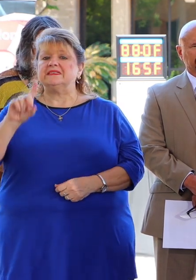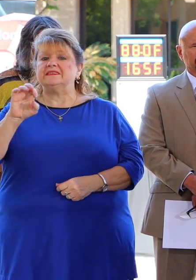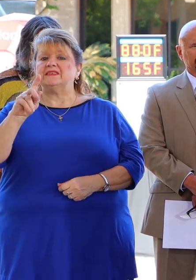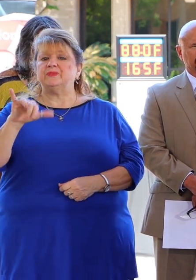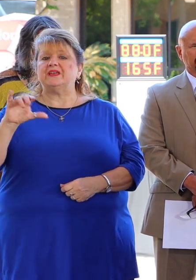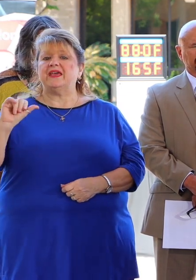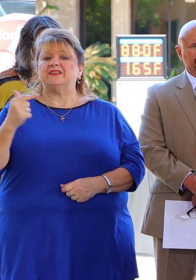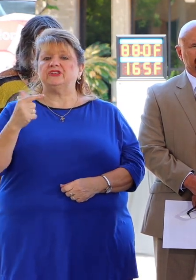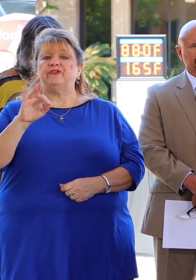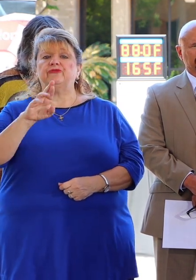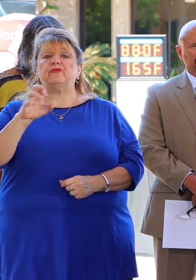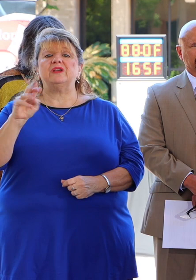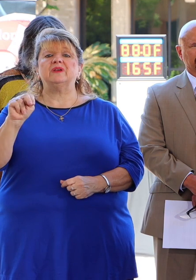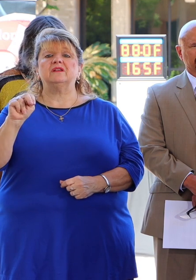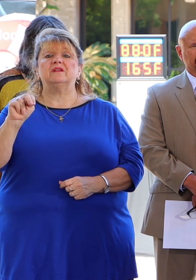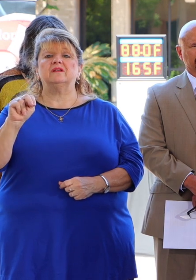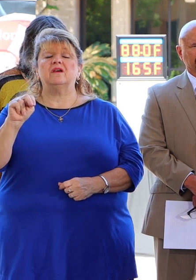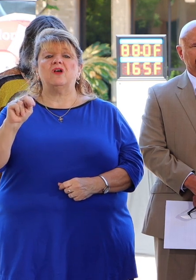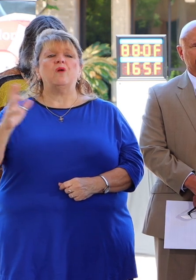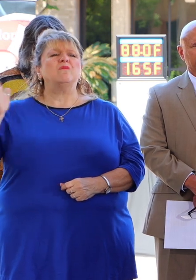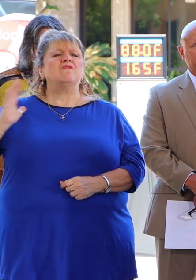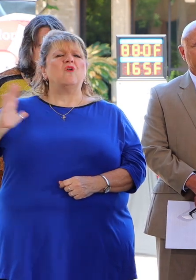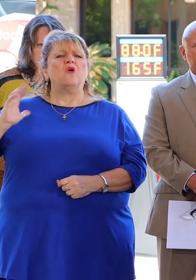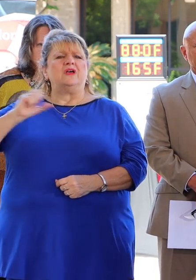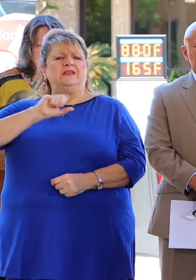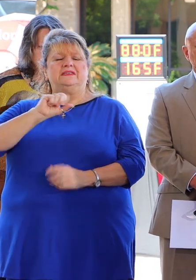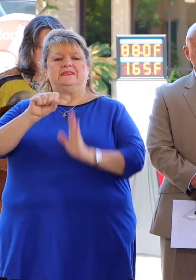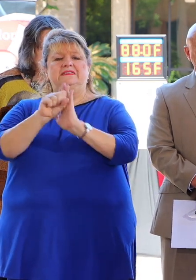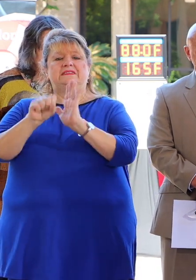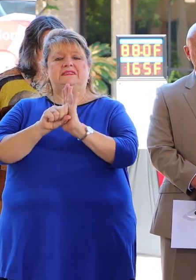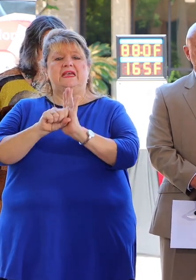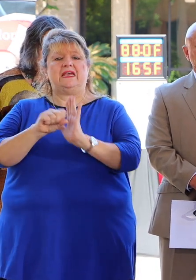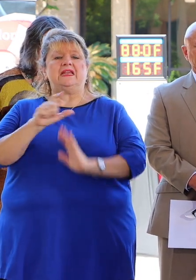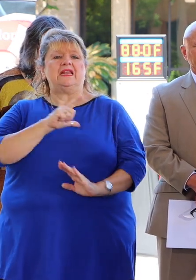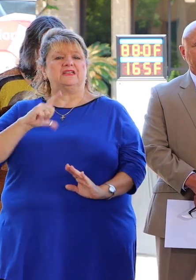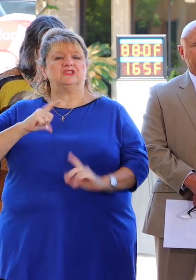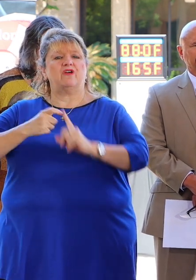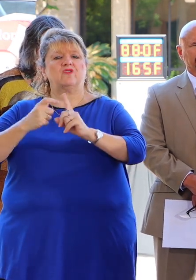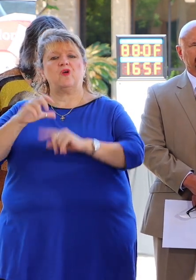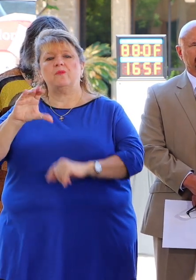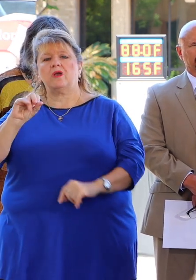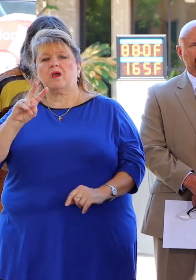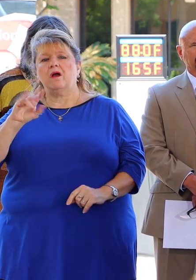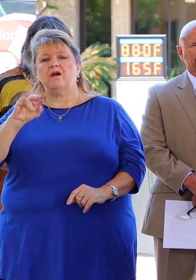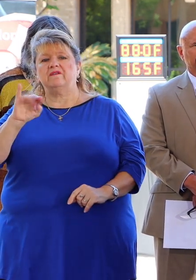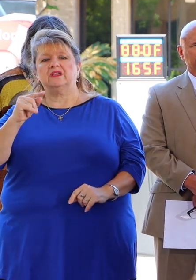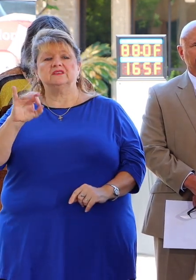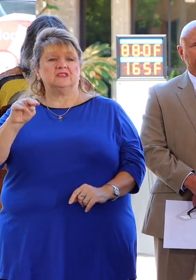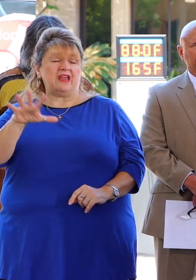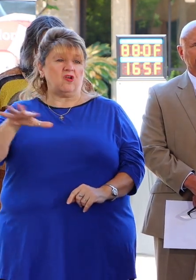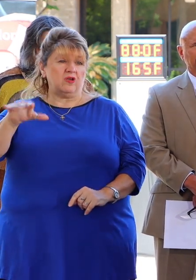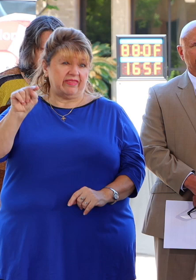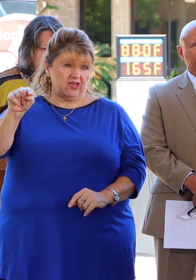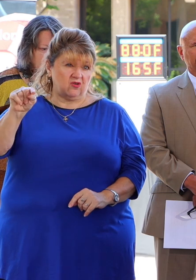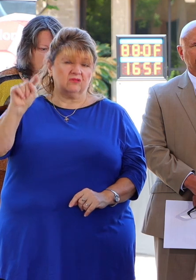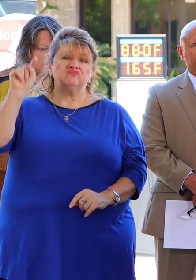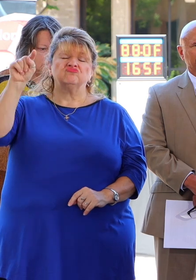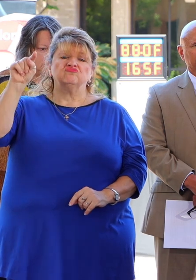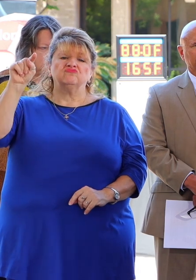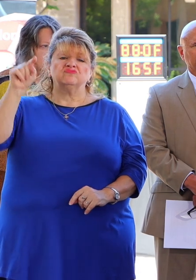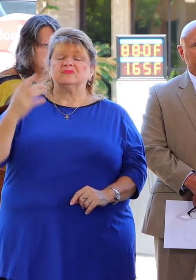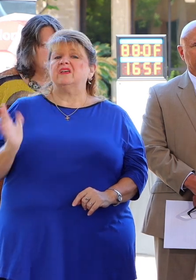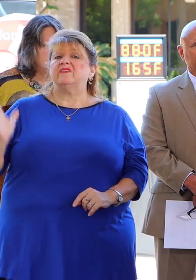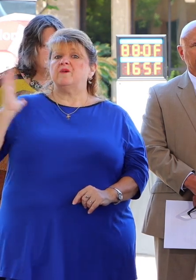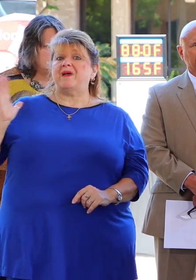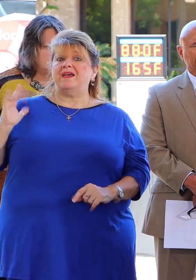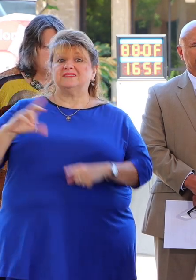A.G. Freeman was formerly a state legislator from the Covington area, and in his past and his present positions in